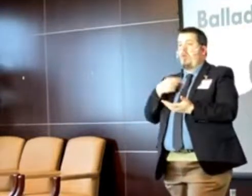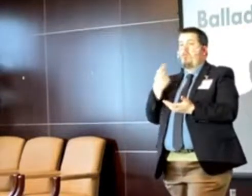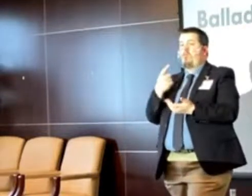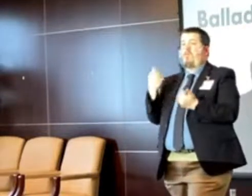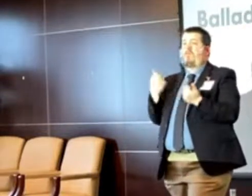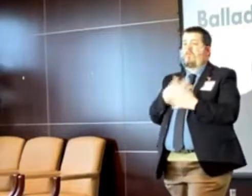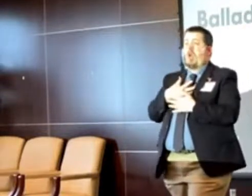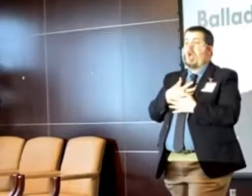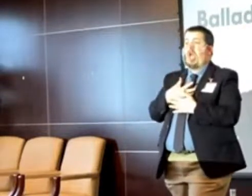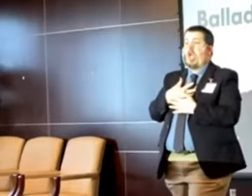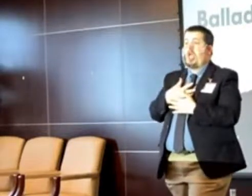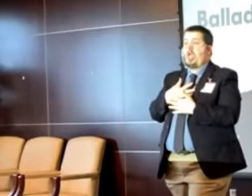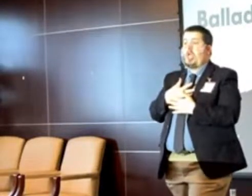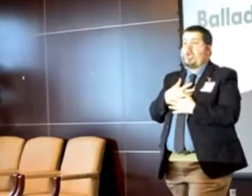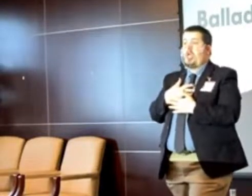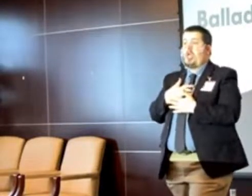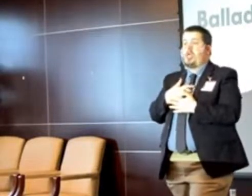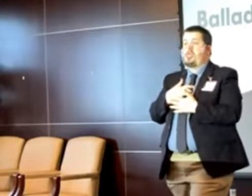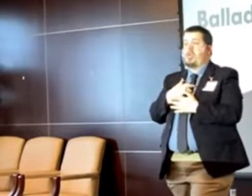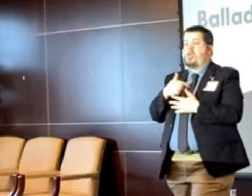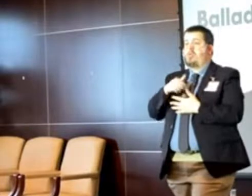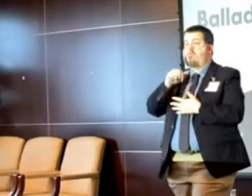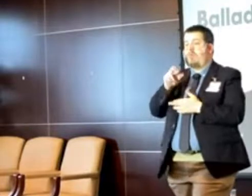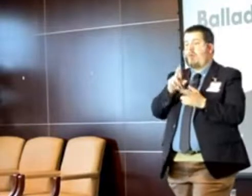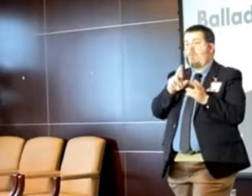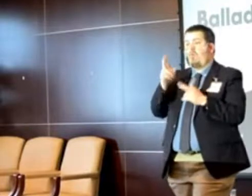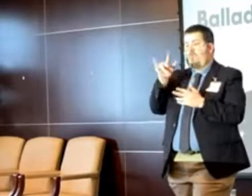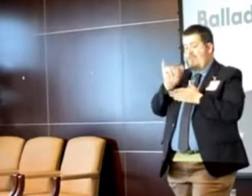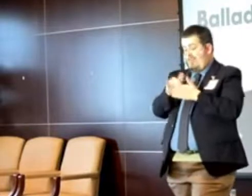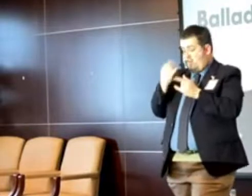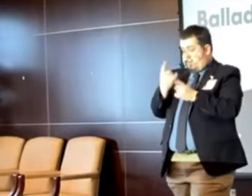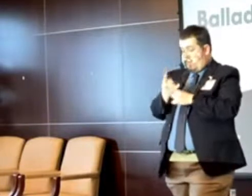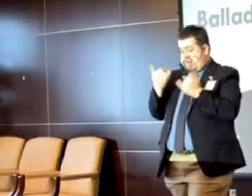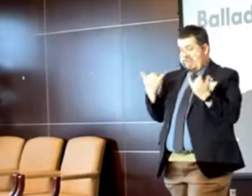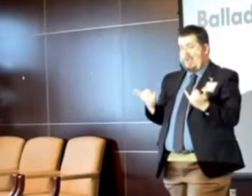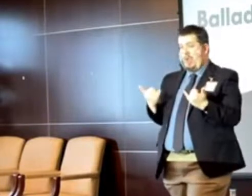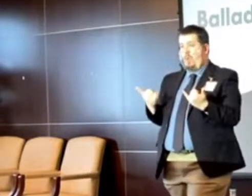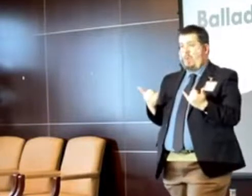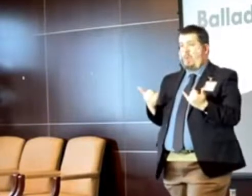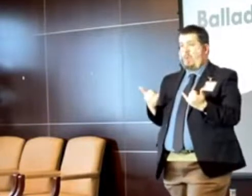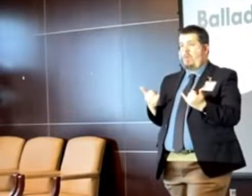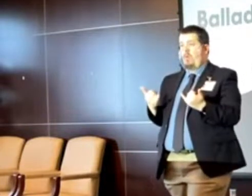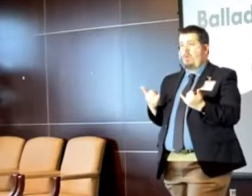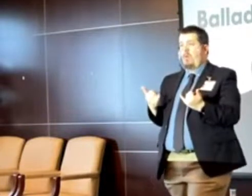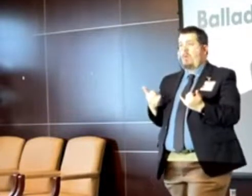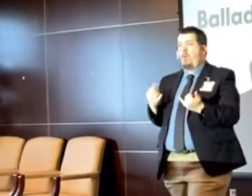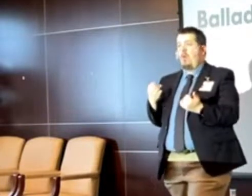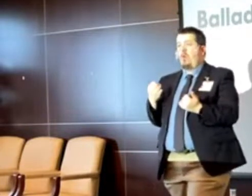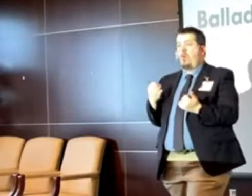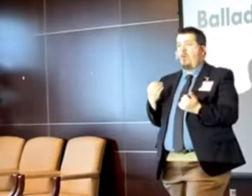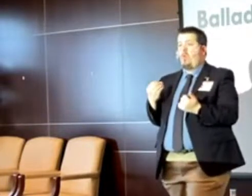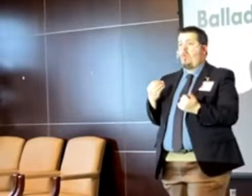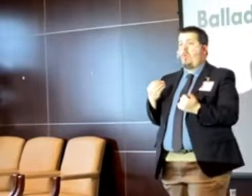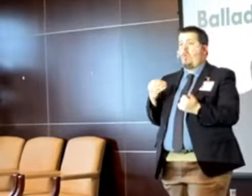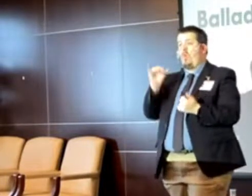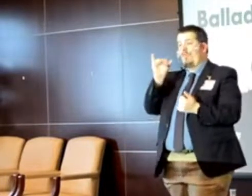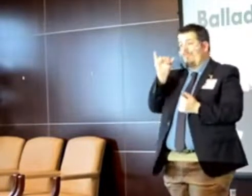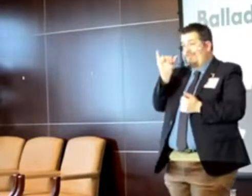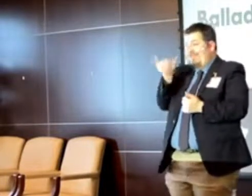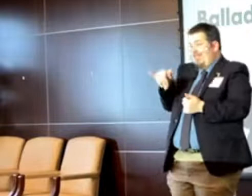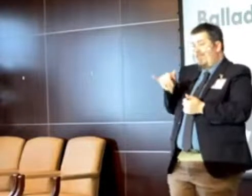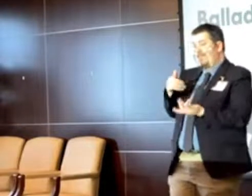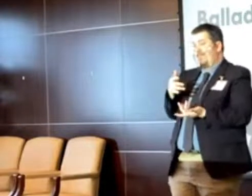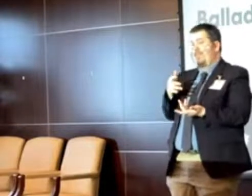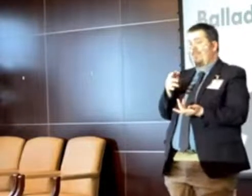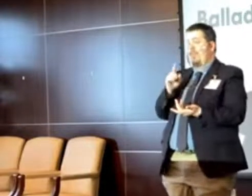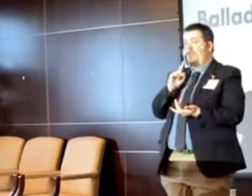afraid. I'm just not ready for it at this point. And that's a legit. I